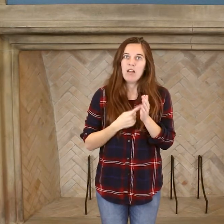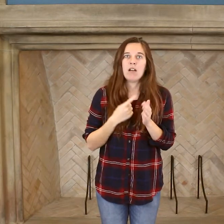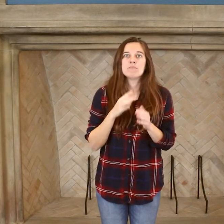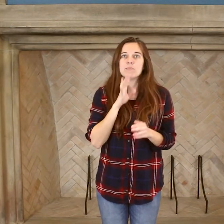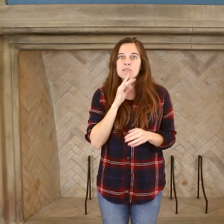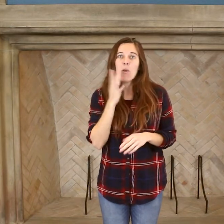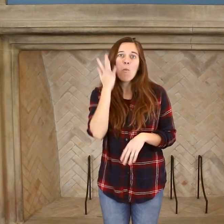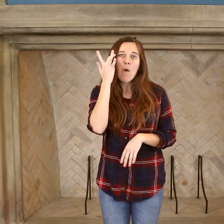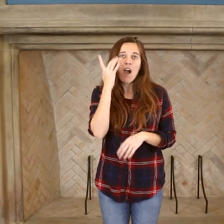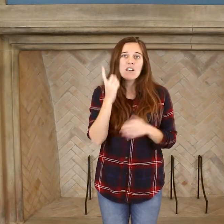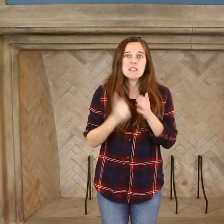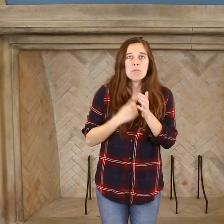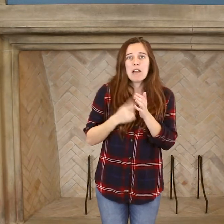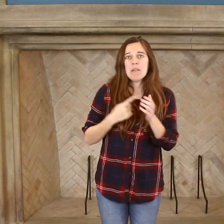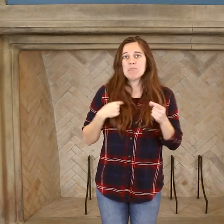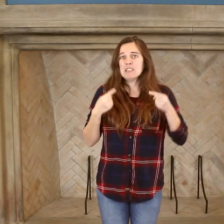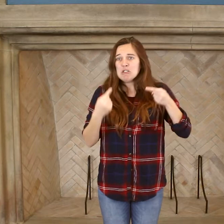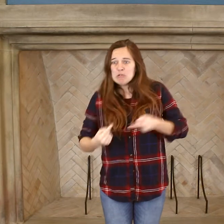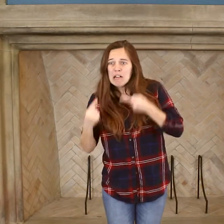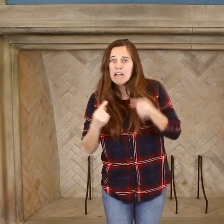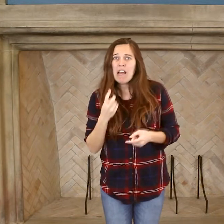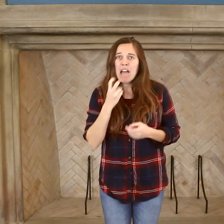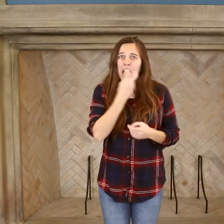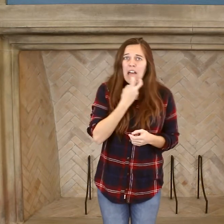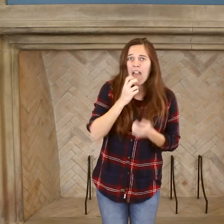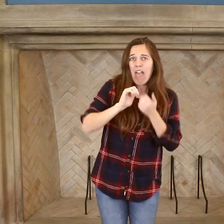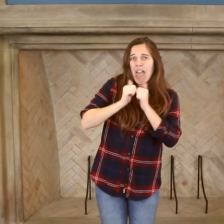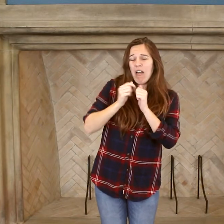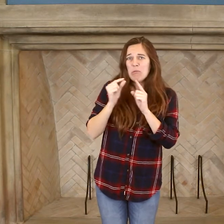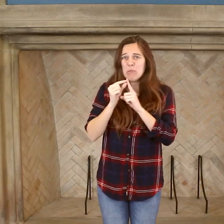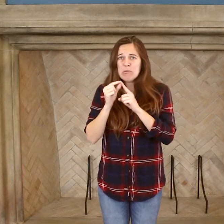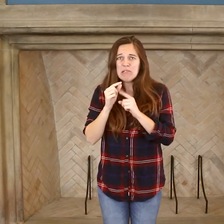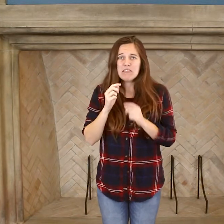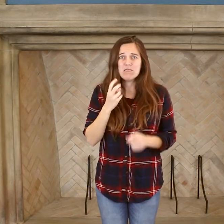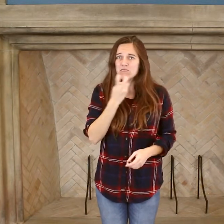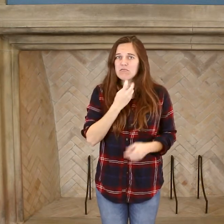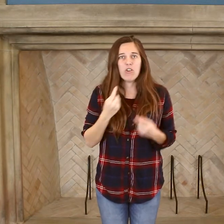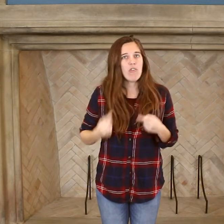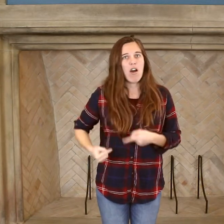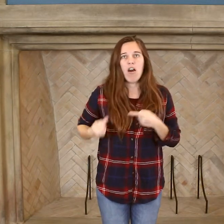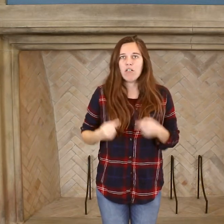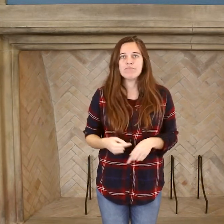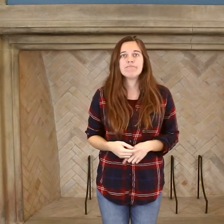times because I struggled with pronouncing some words.